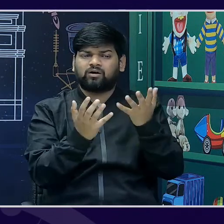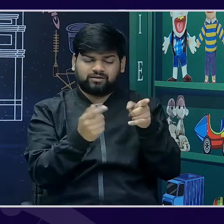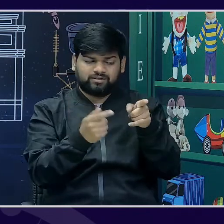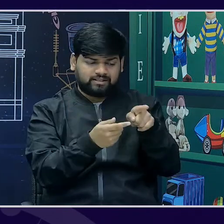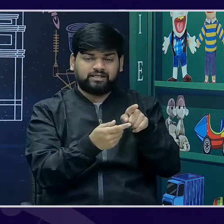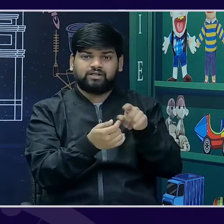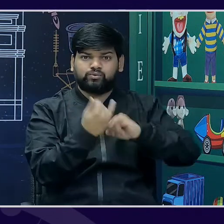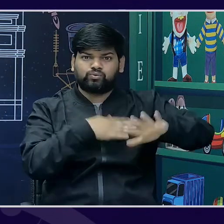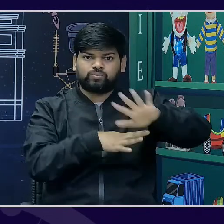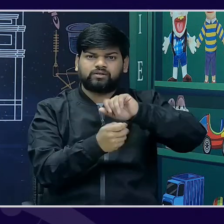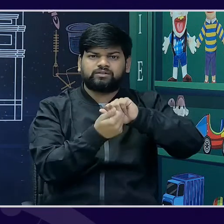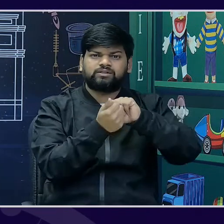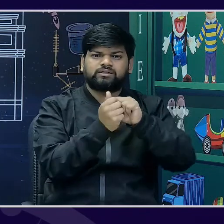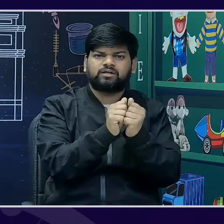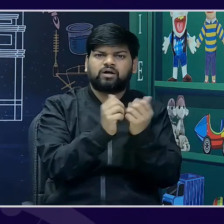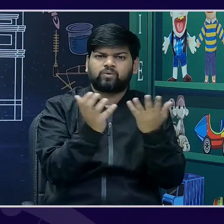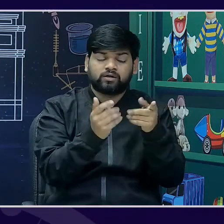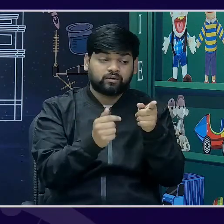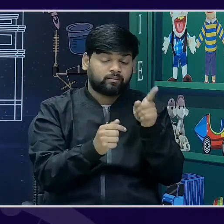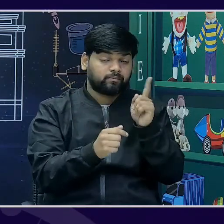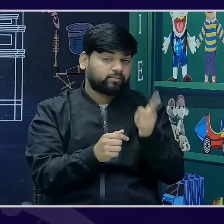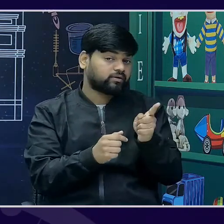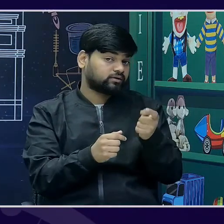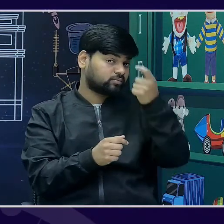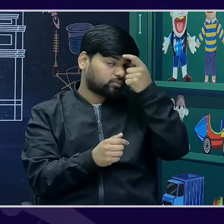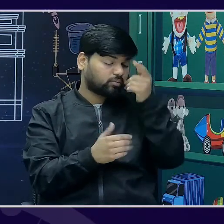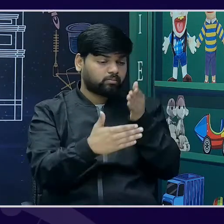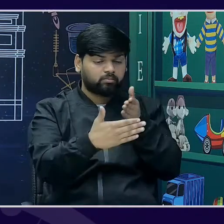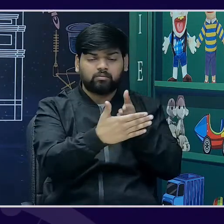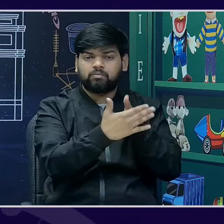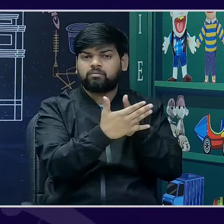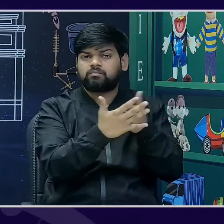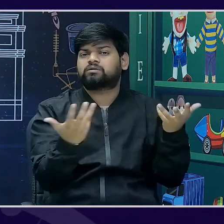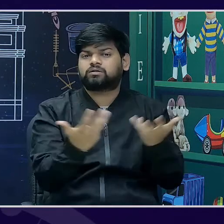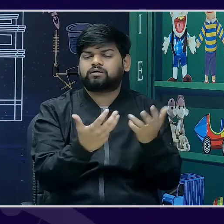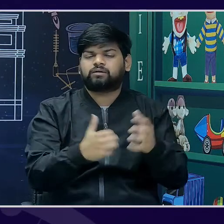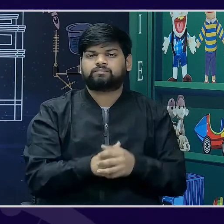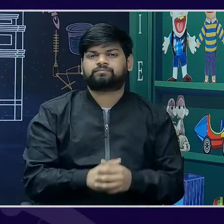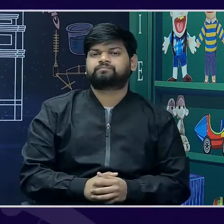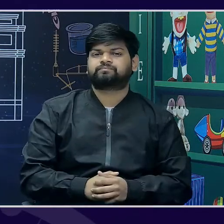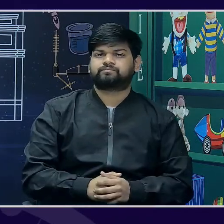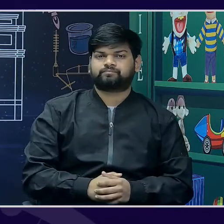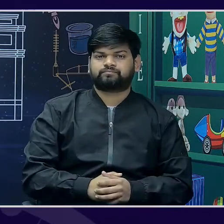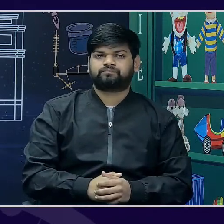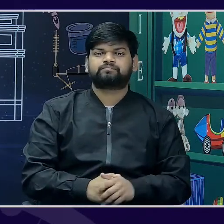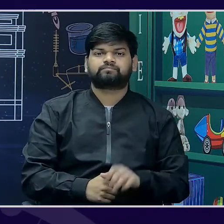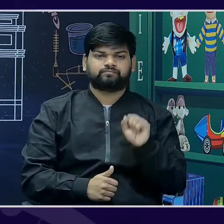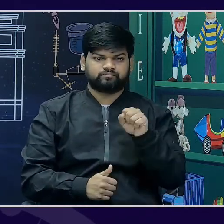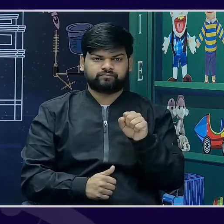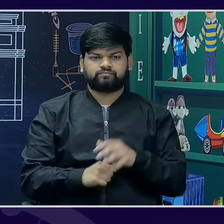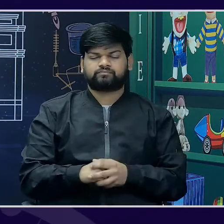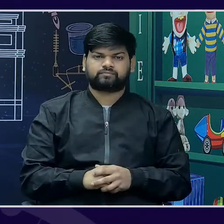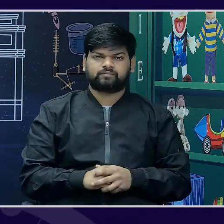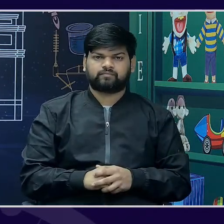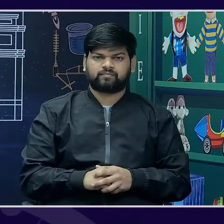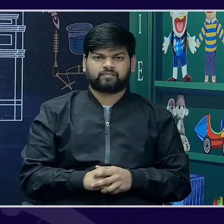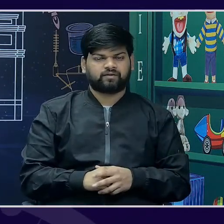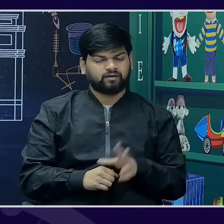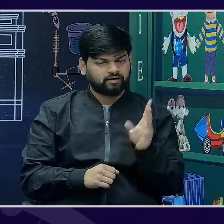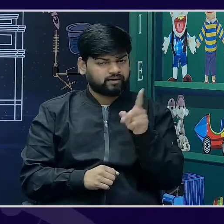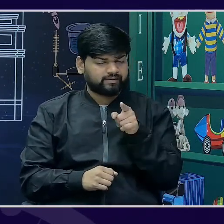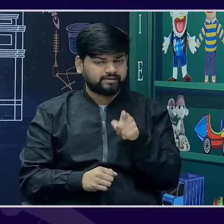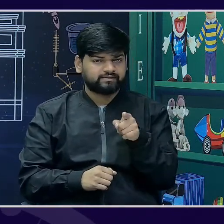shedding more light on the challenges that one goes through? Yeah, this is again a very untouched part, madam.